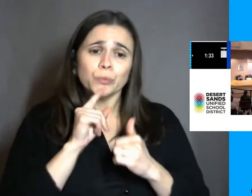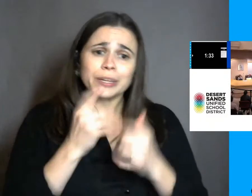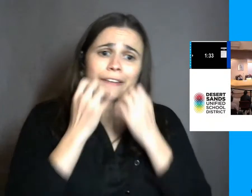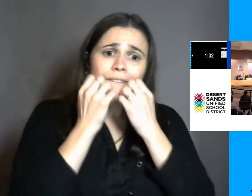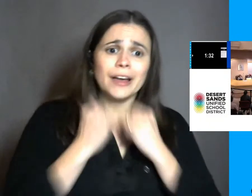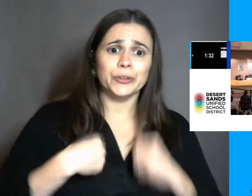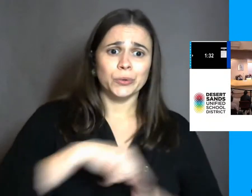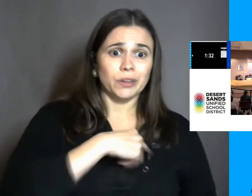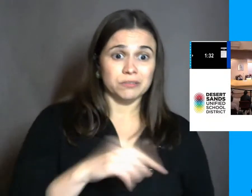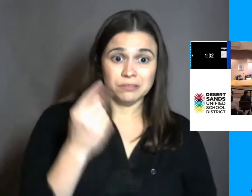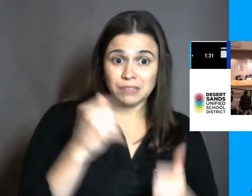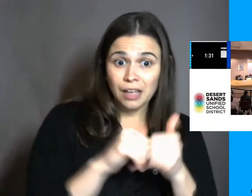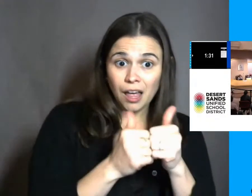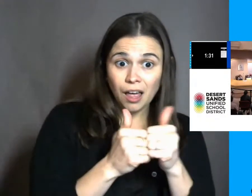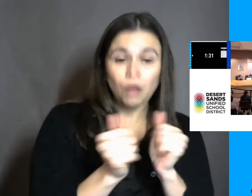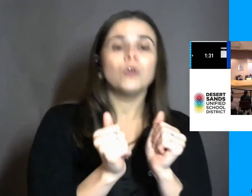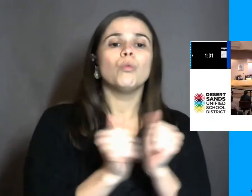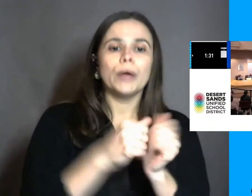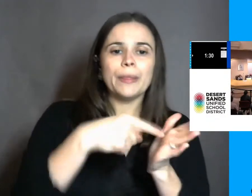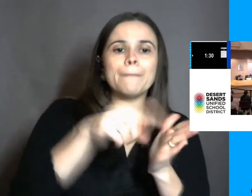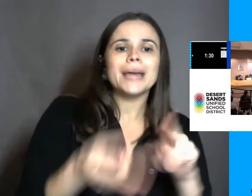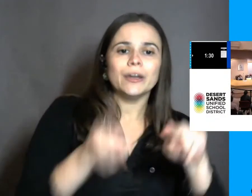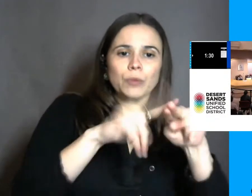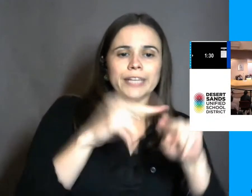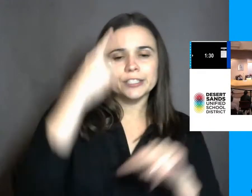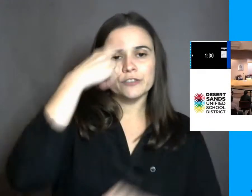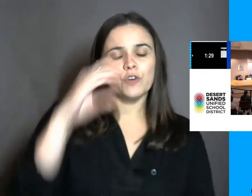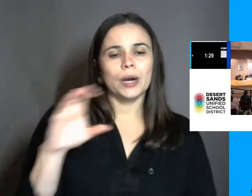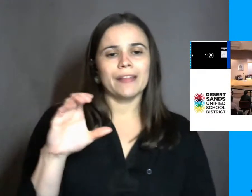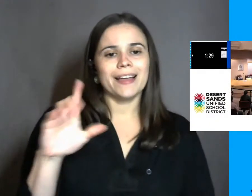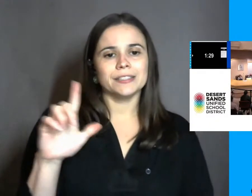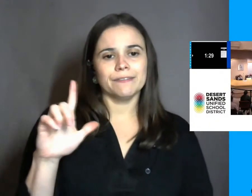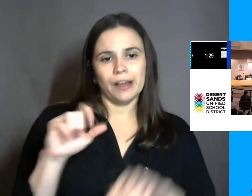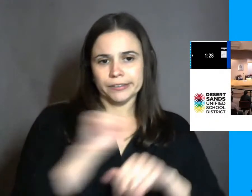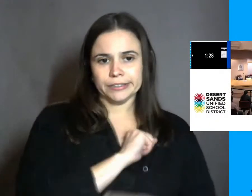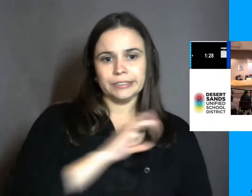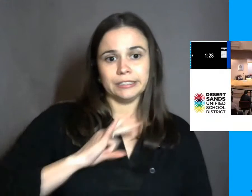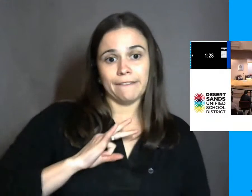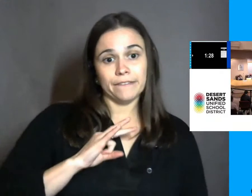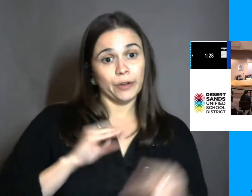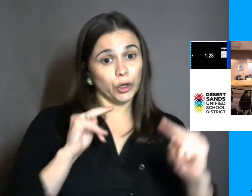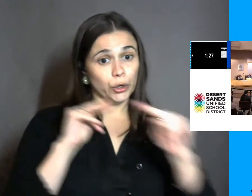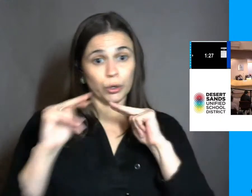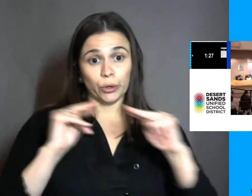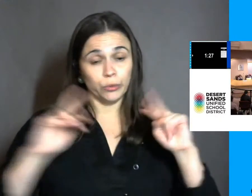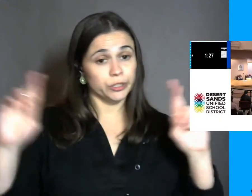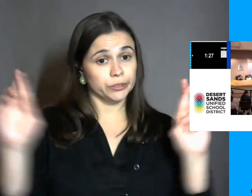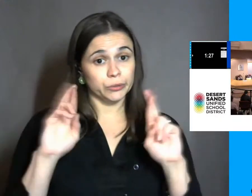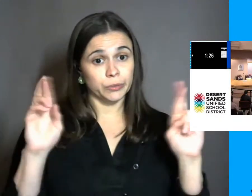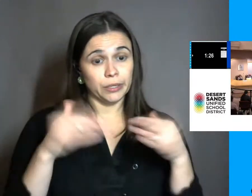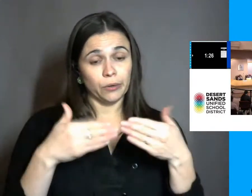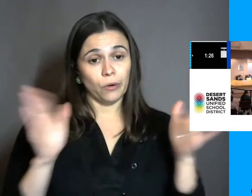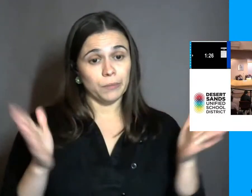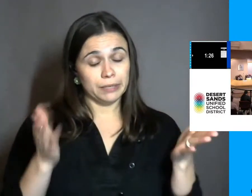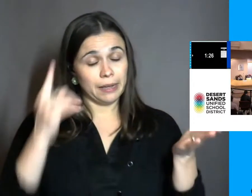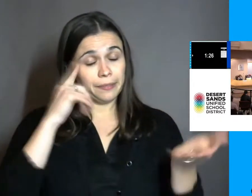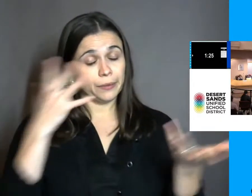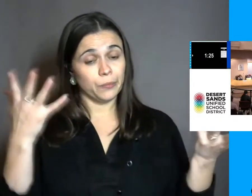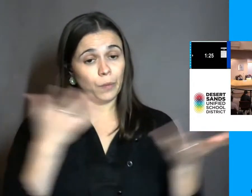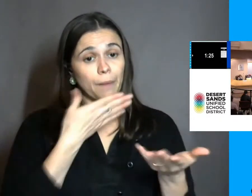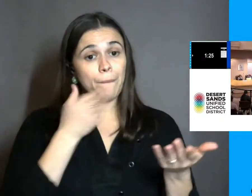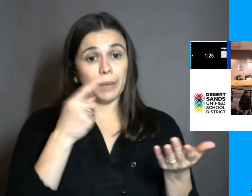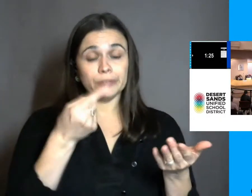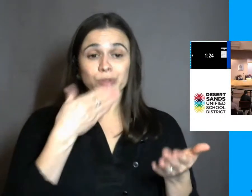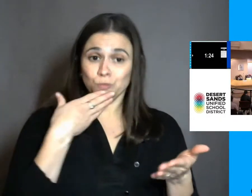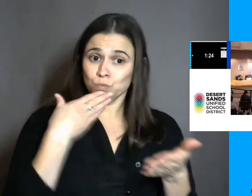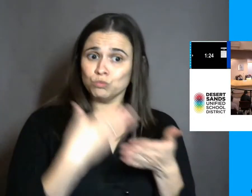raises for your classified staff. The negotiations are open, and I ask you to remain in good standing with your employees by